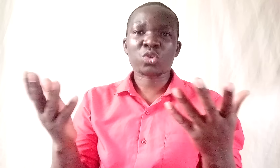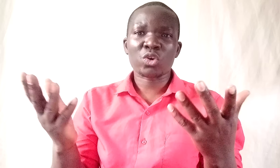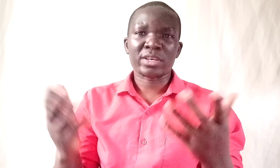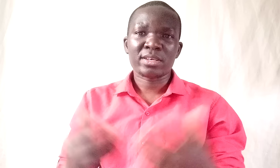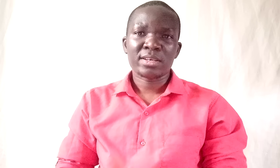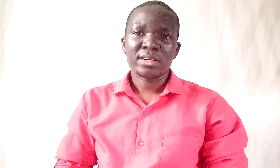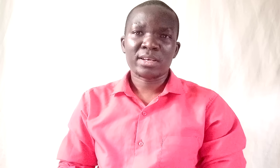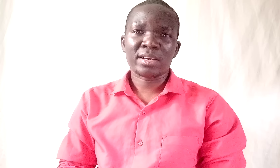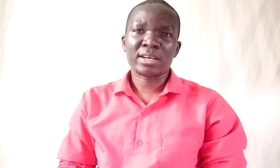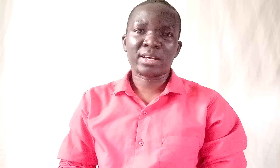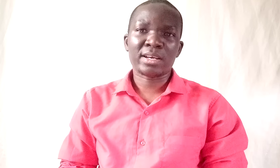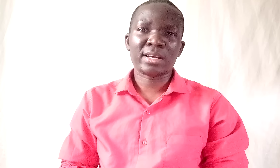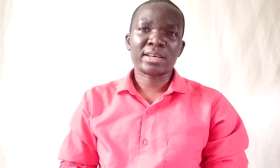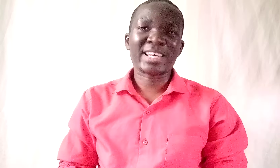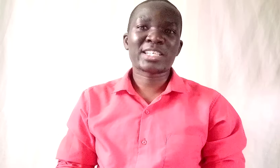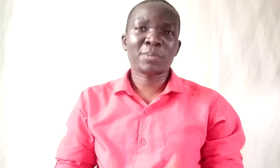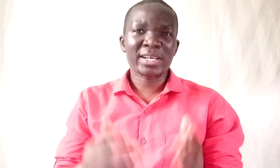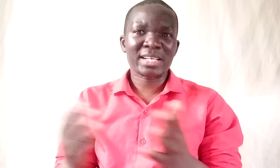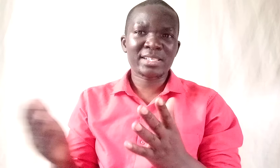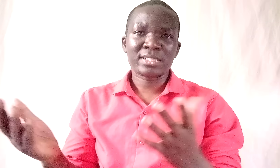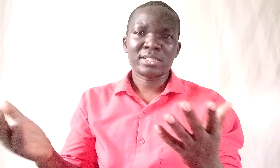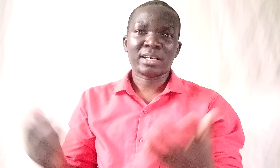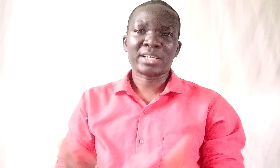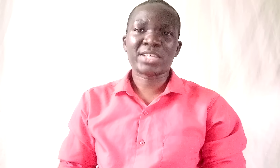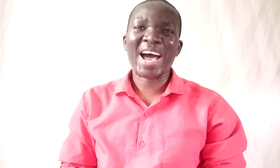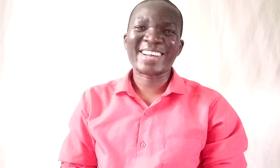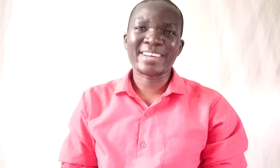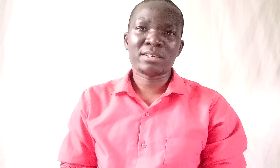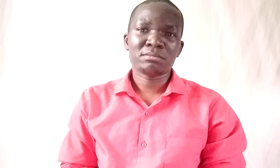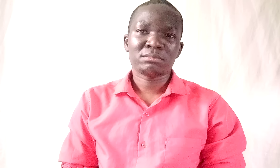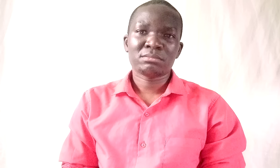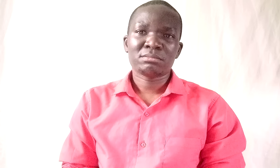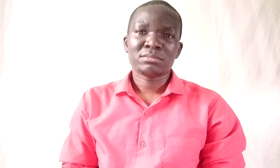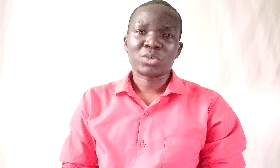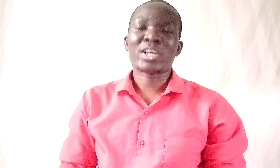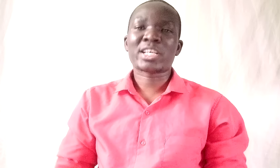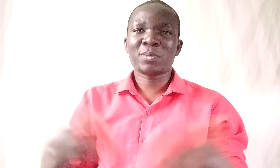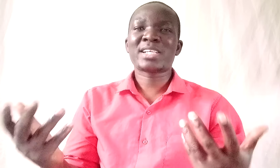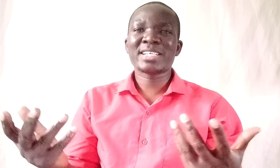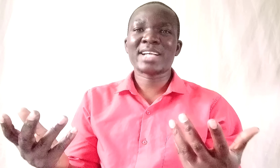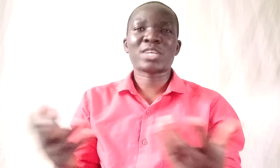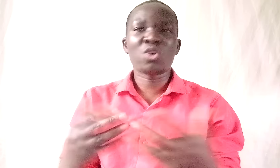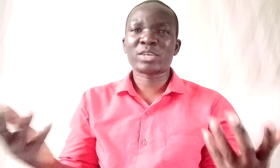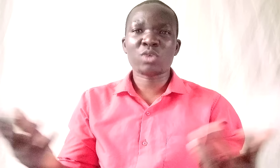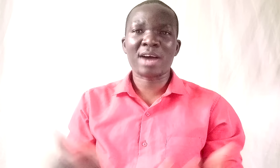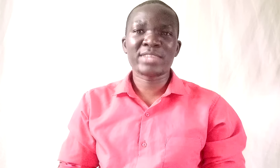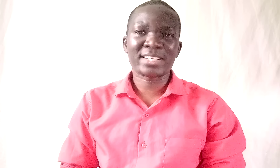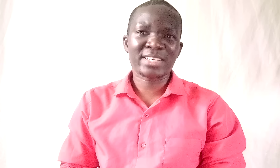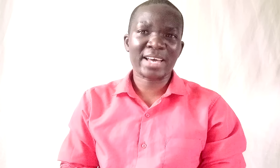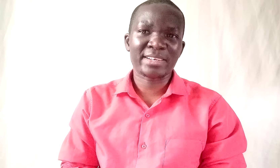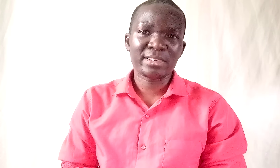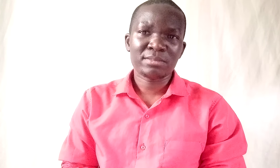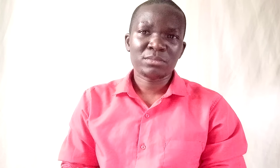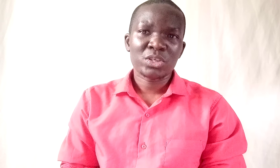destroy the expected child. You are expecting and you don't want to have that child, so